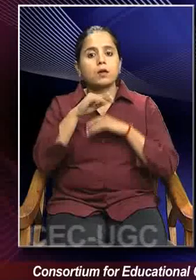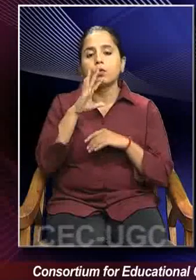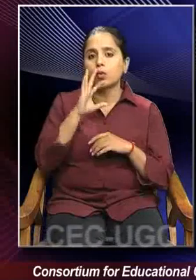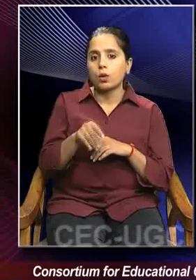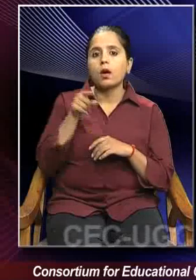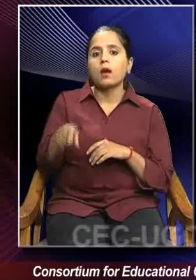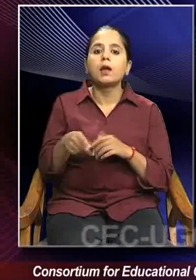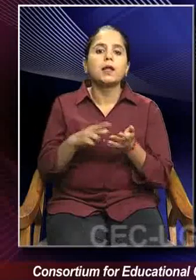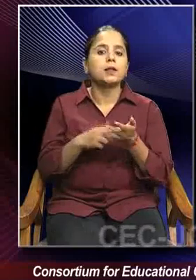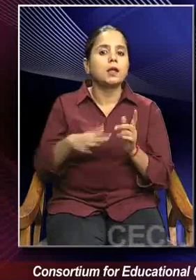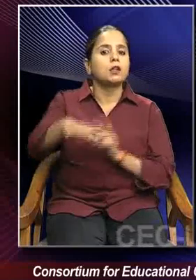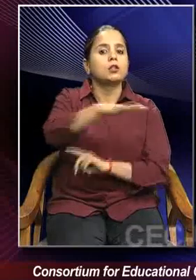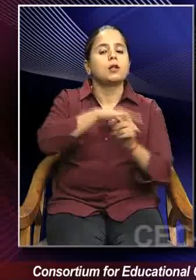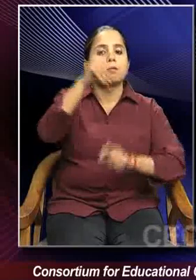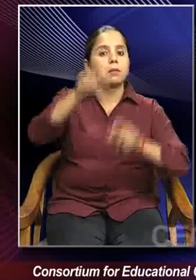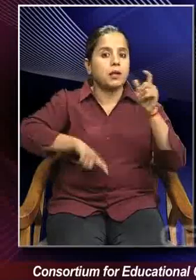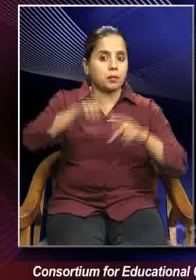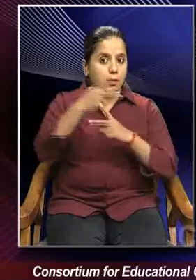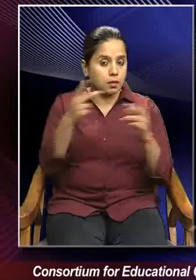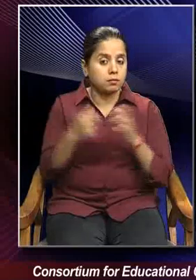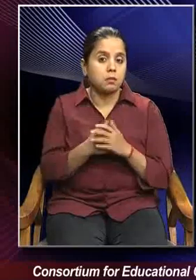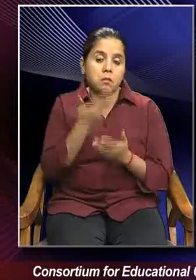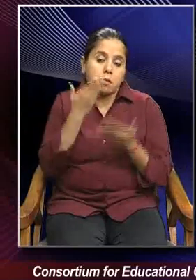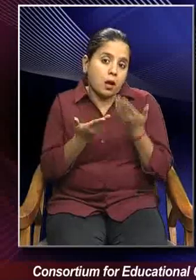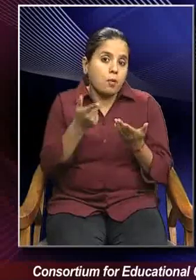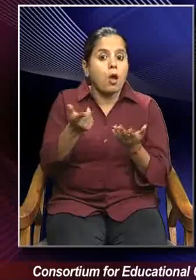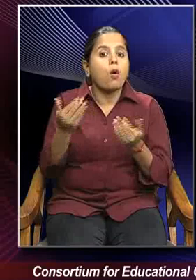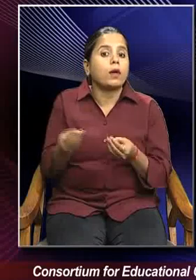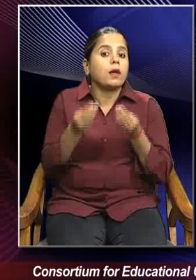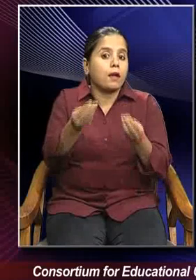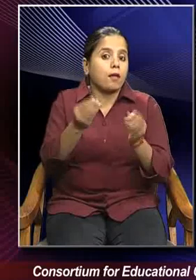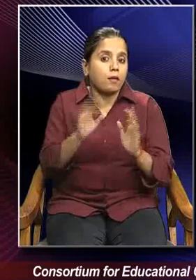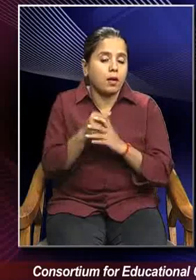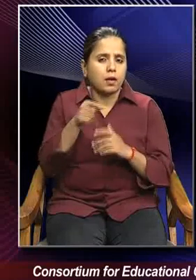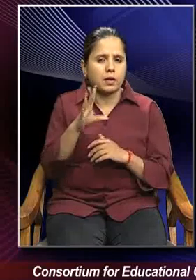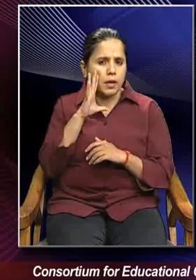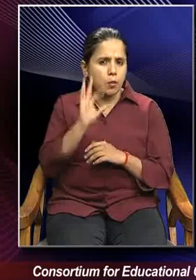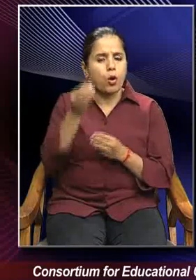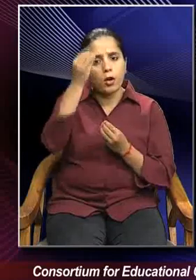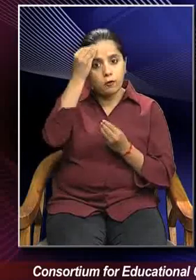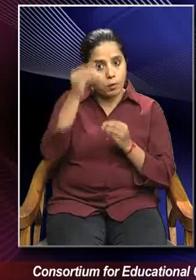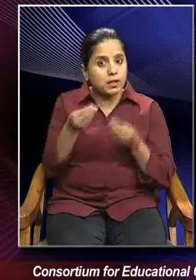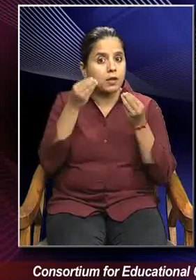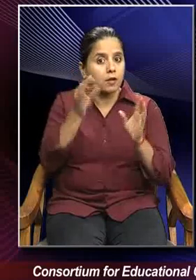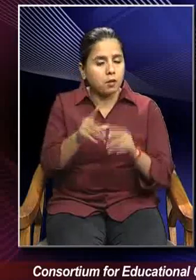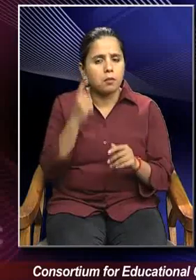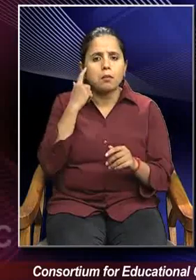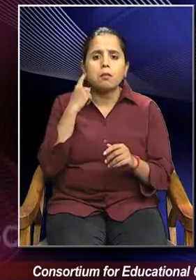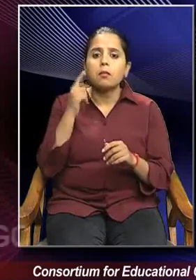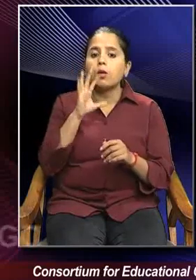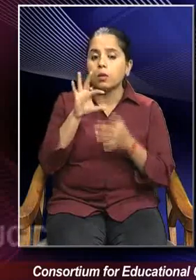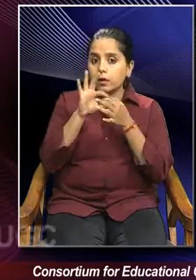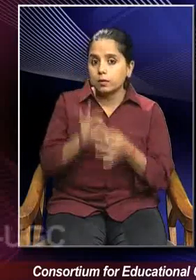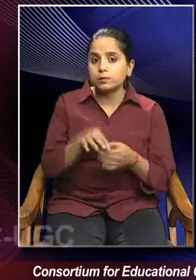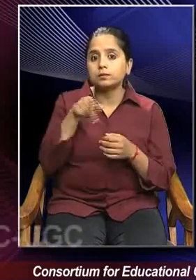a nation's population, even if they offer crucial information regarding a